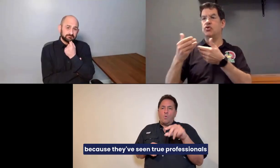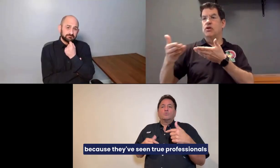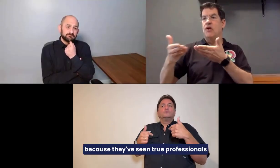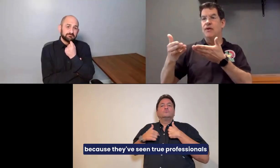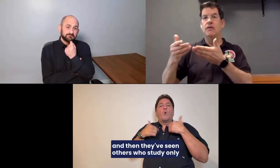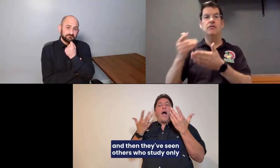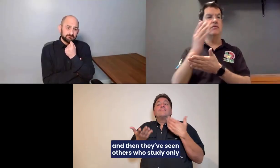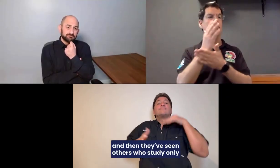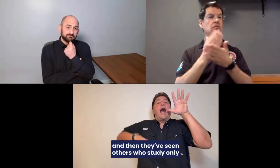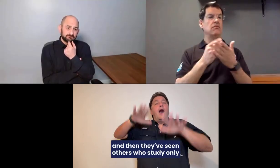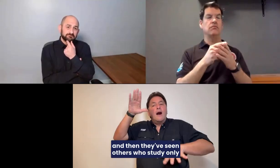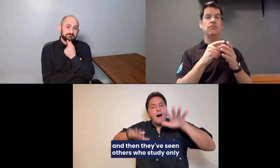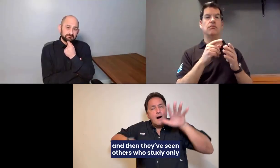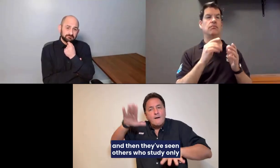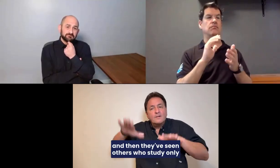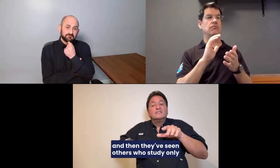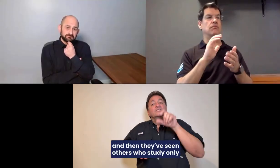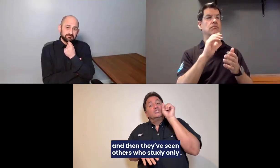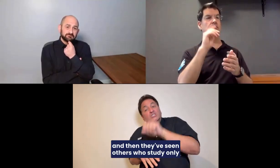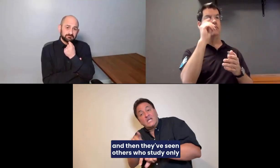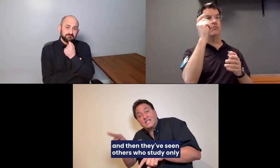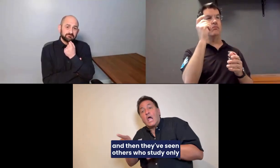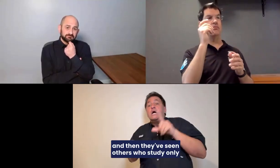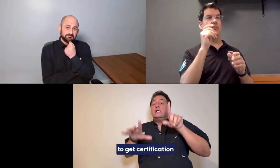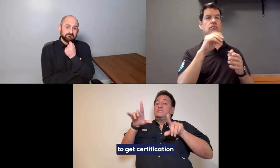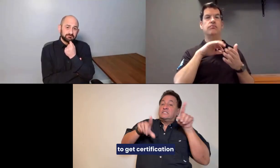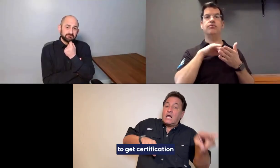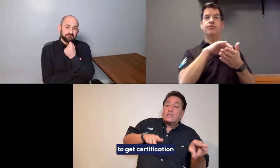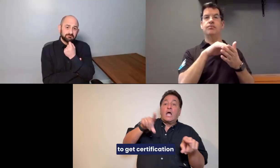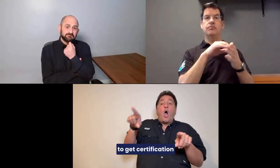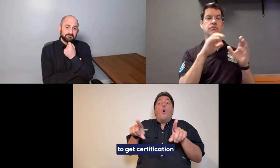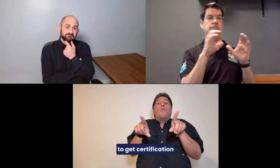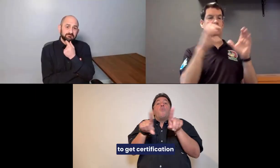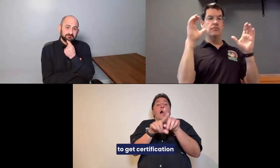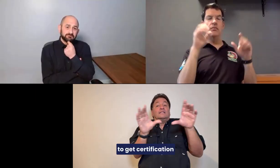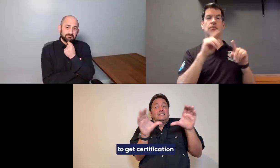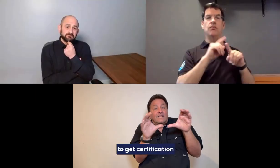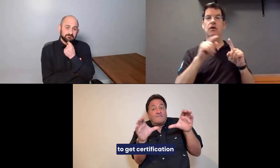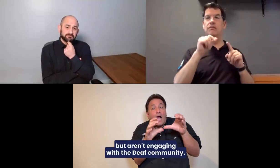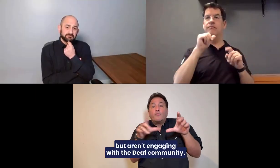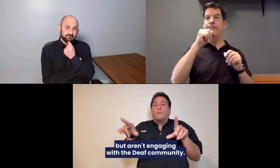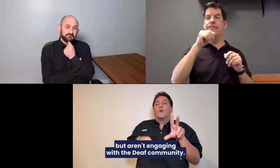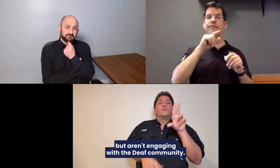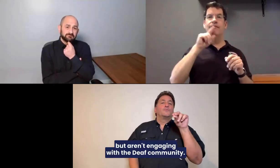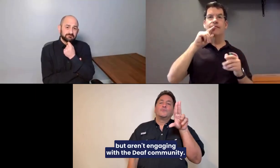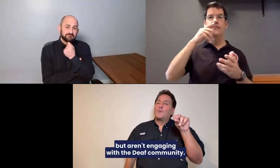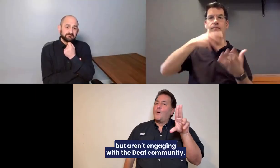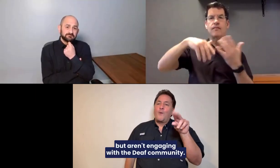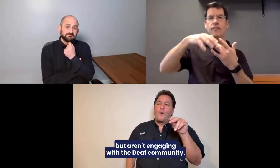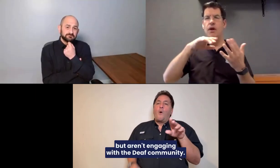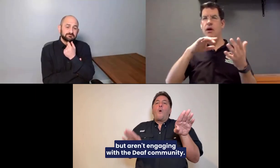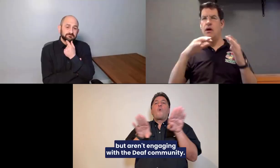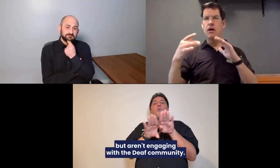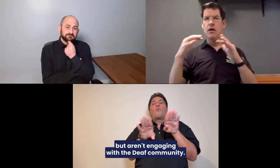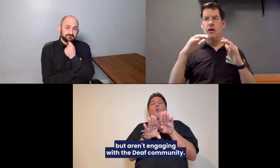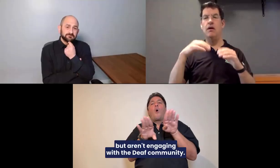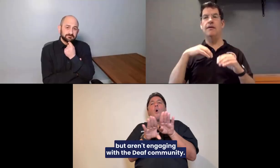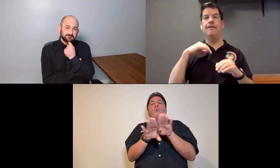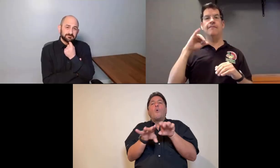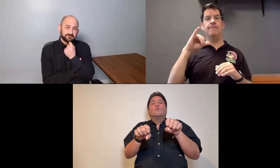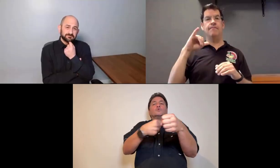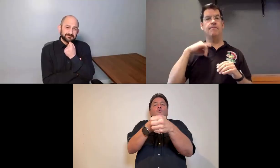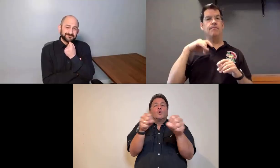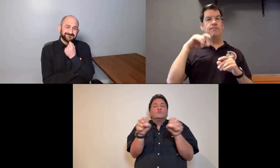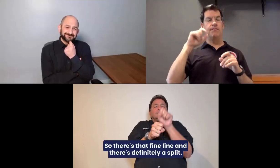professionals. And then they've seen others who study only to get certification, but aren't engaging with the deaf